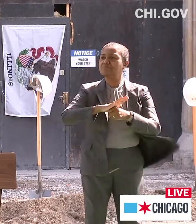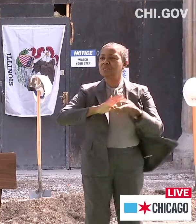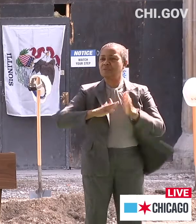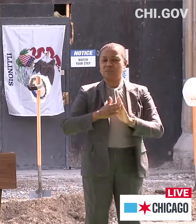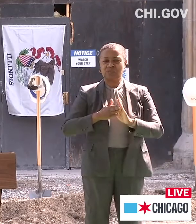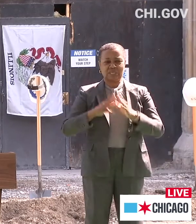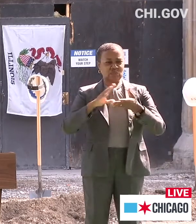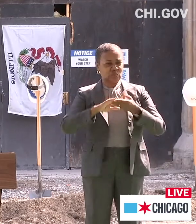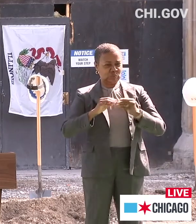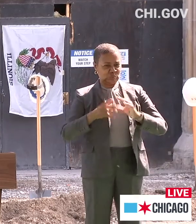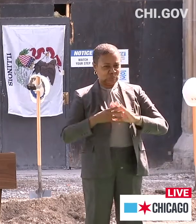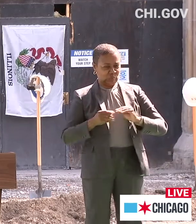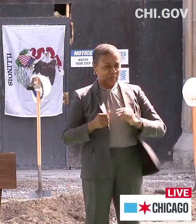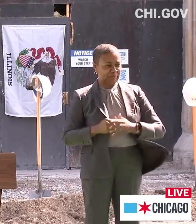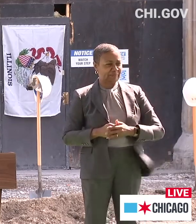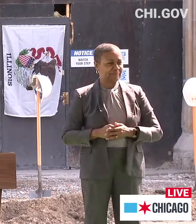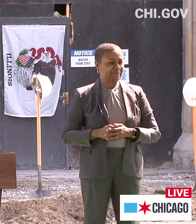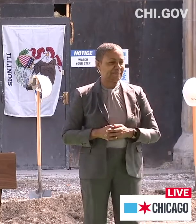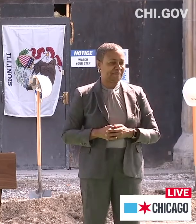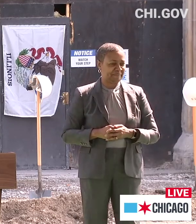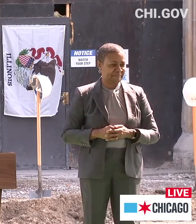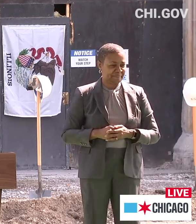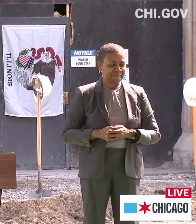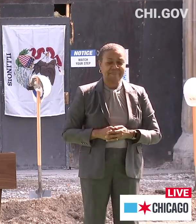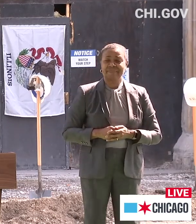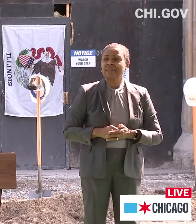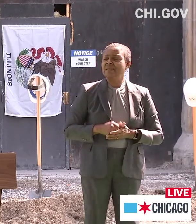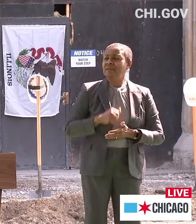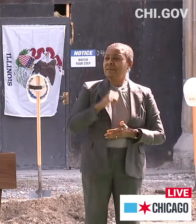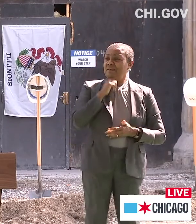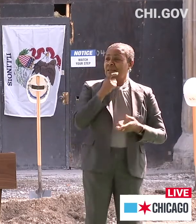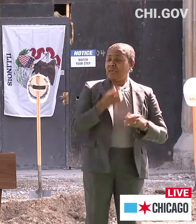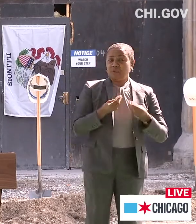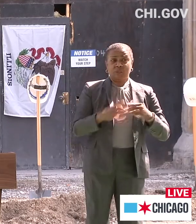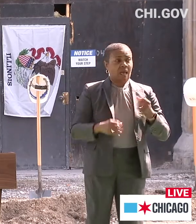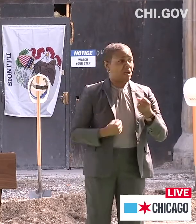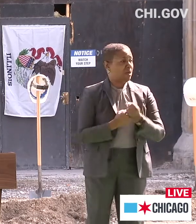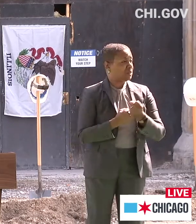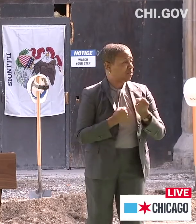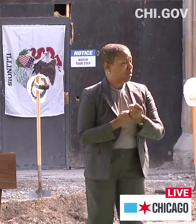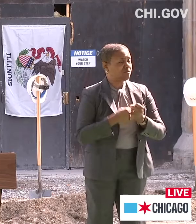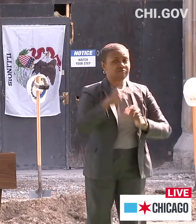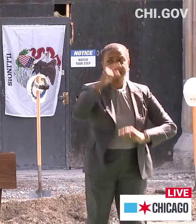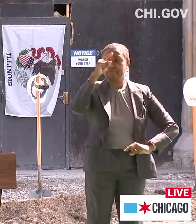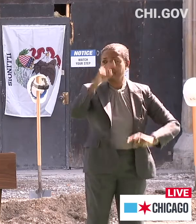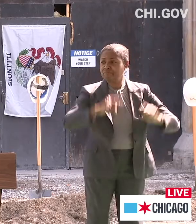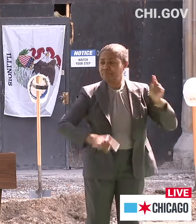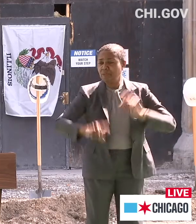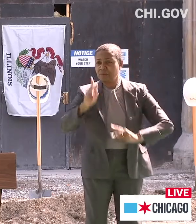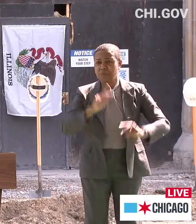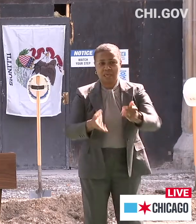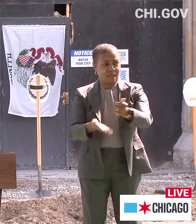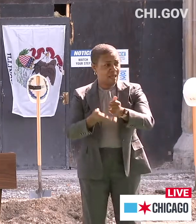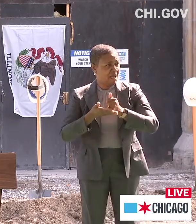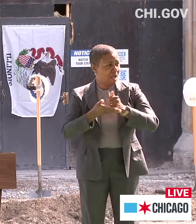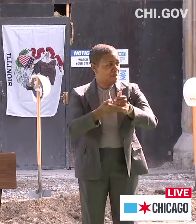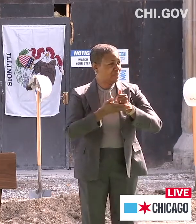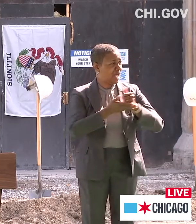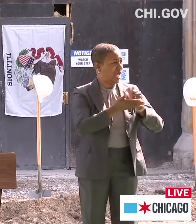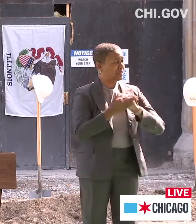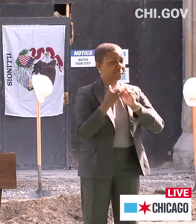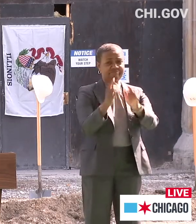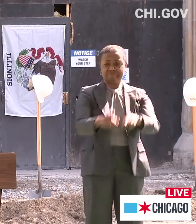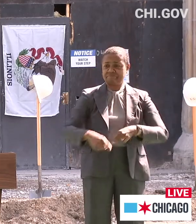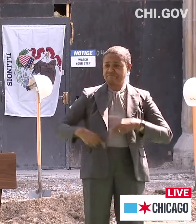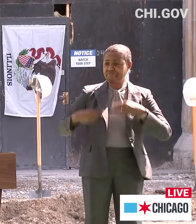And this new chapter would not be possible with all of the supporting players and partners that have helped us to get to this point. And so I